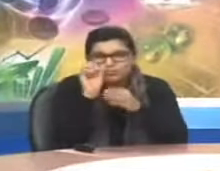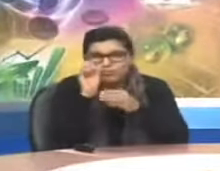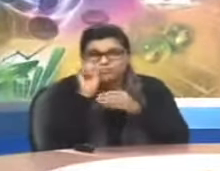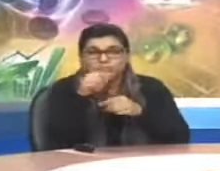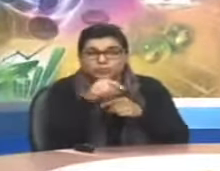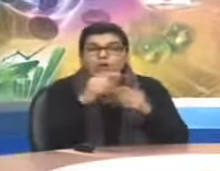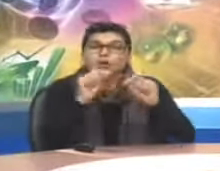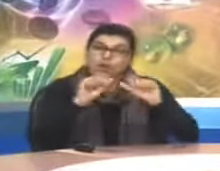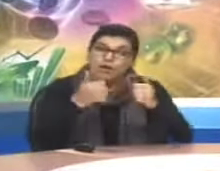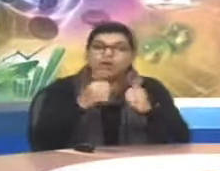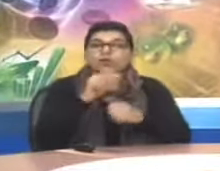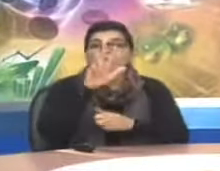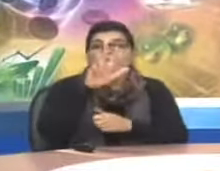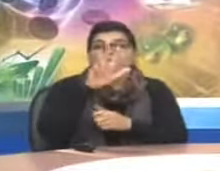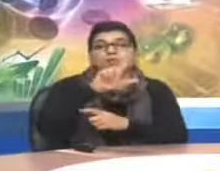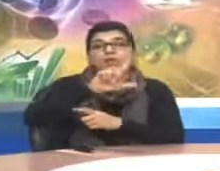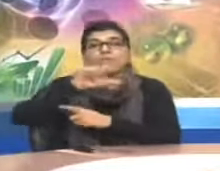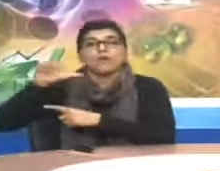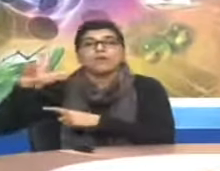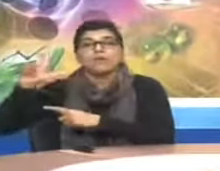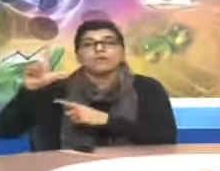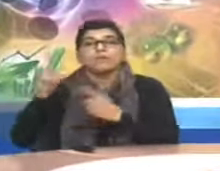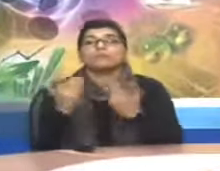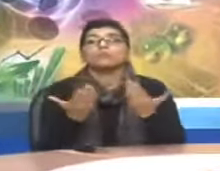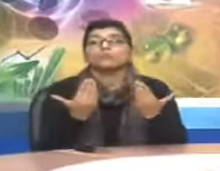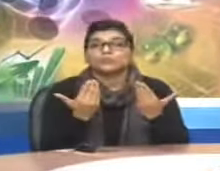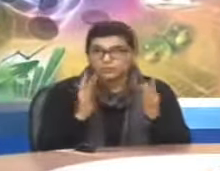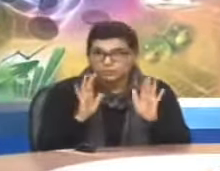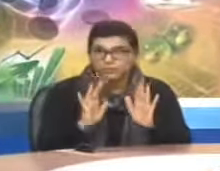flies, you know, they can breed